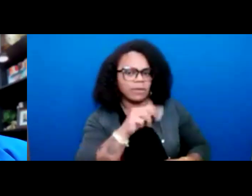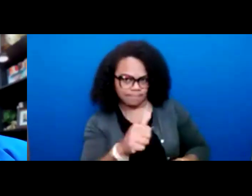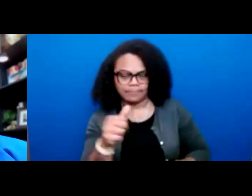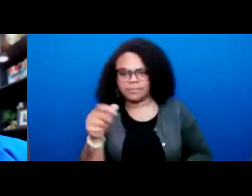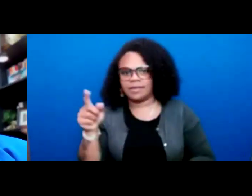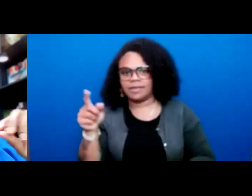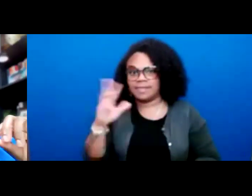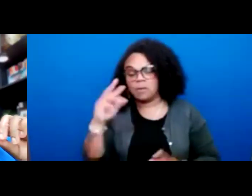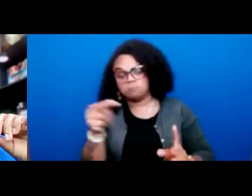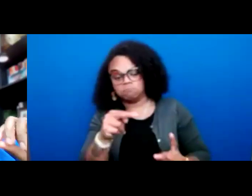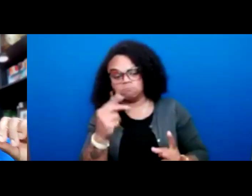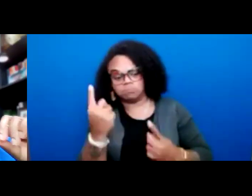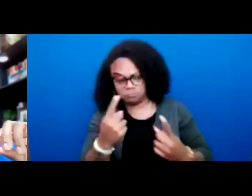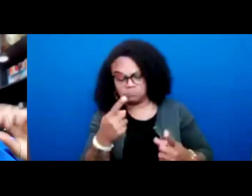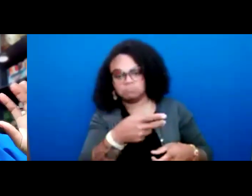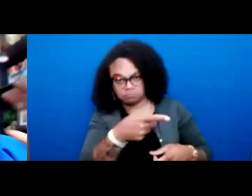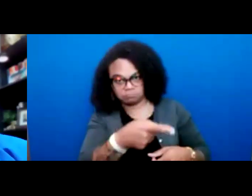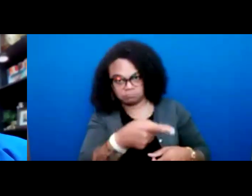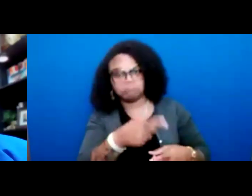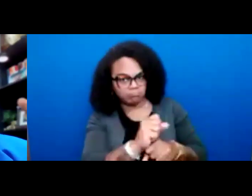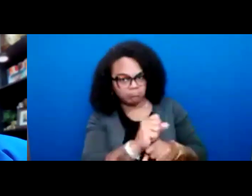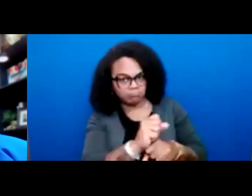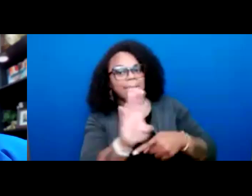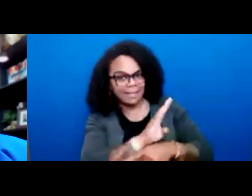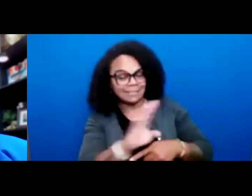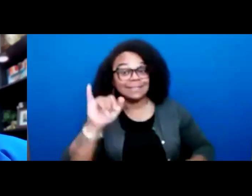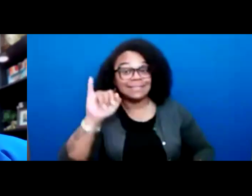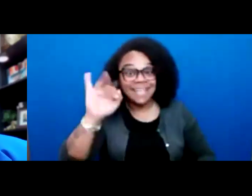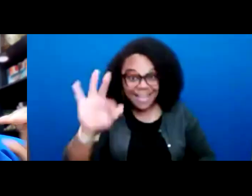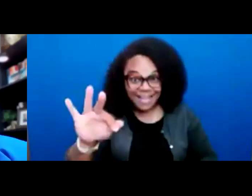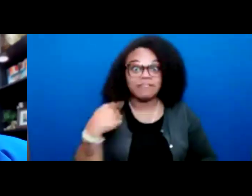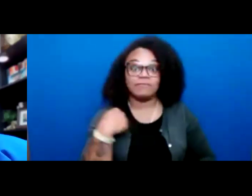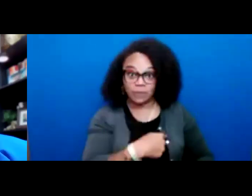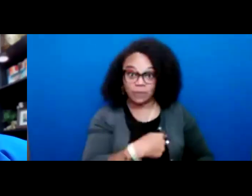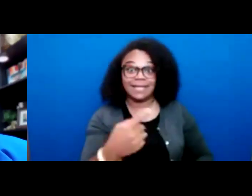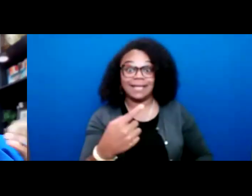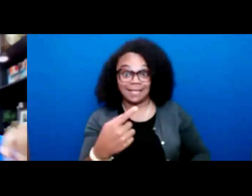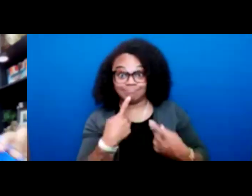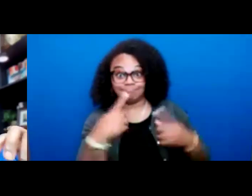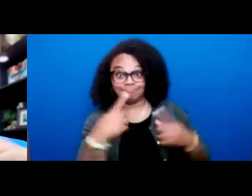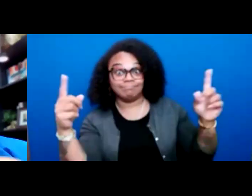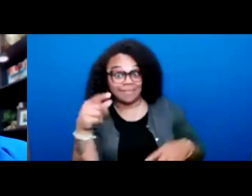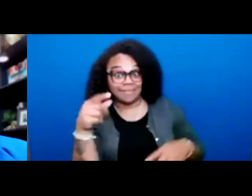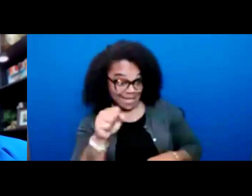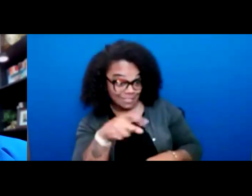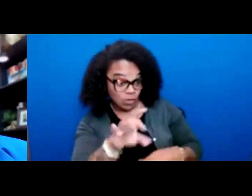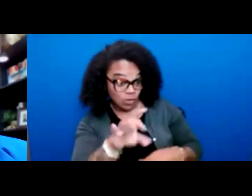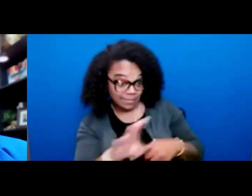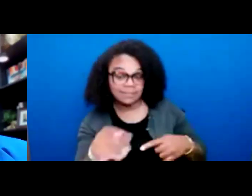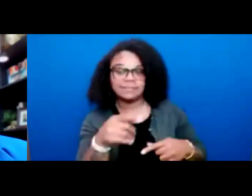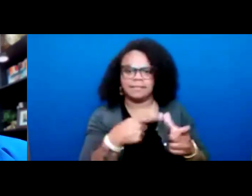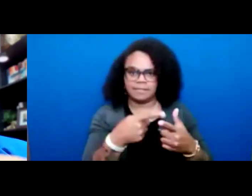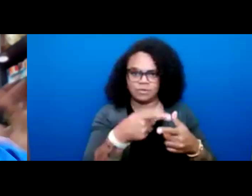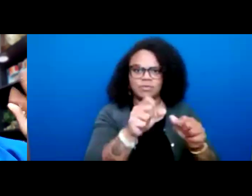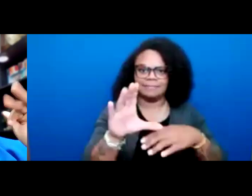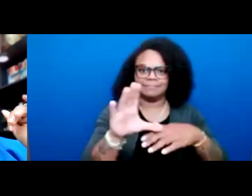it a business if you, and if we say that you're a business, then you can deduct. Remember how